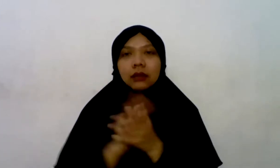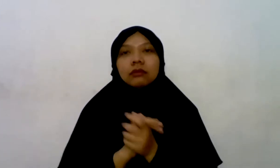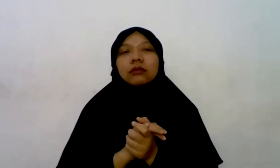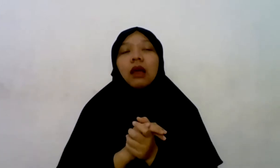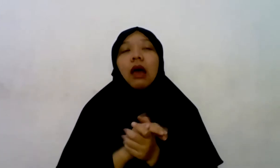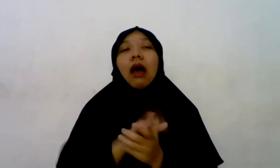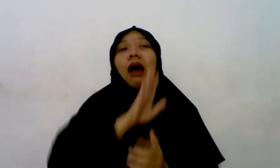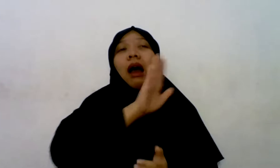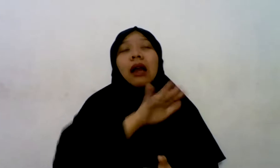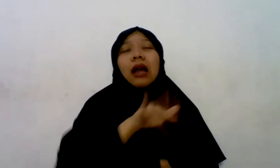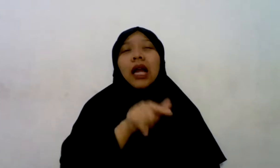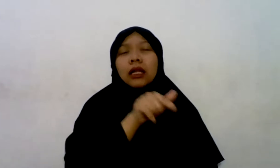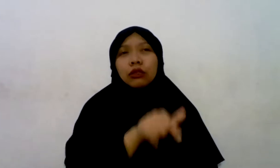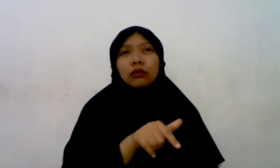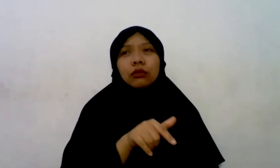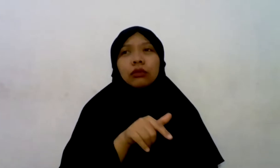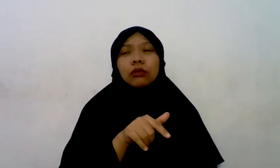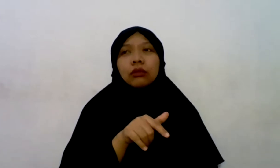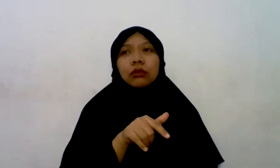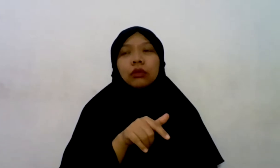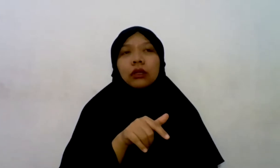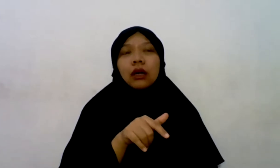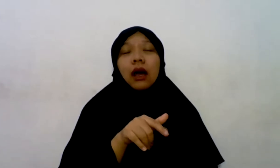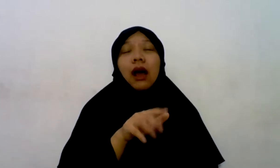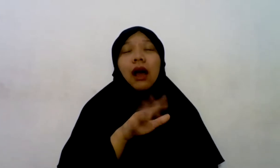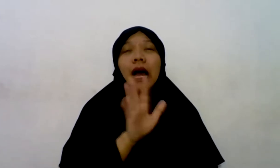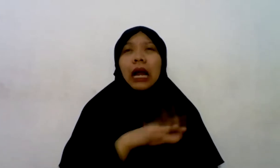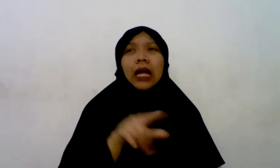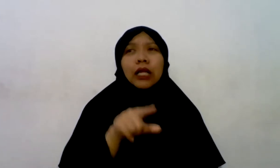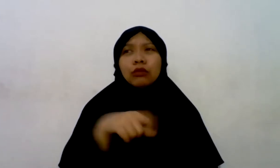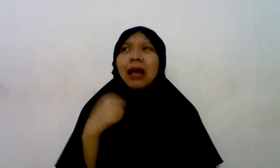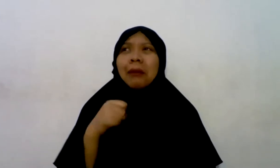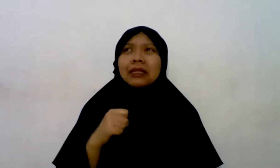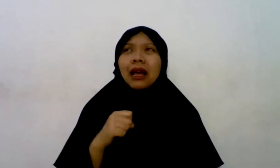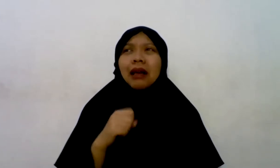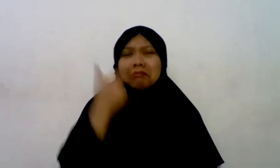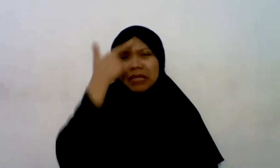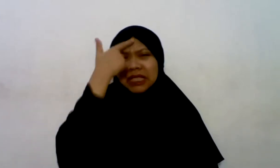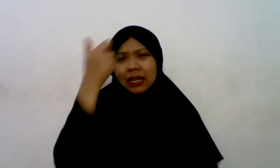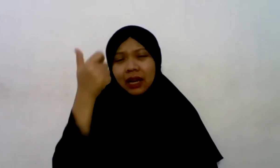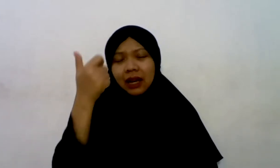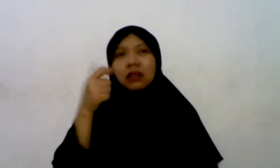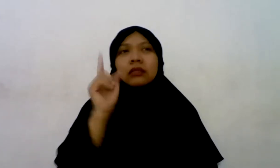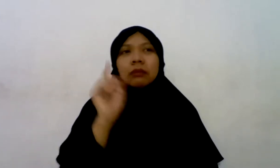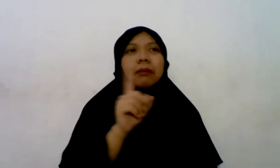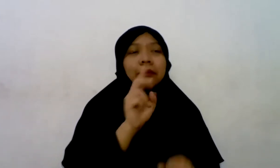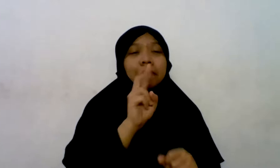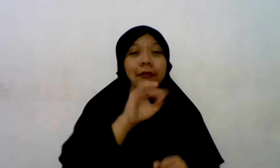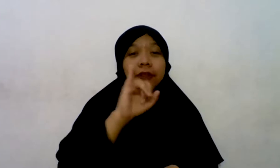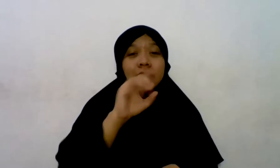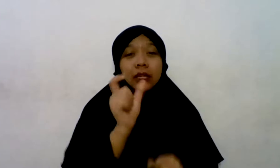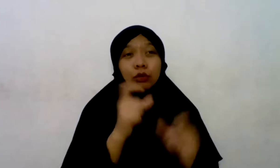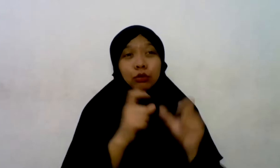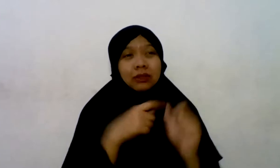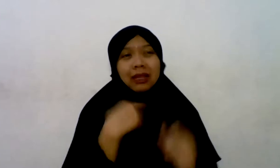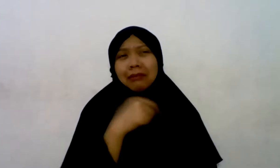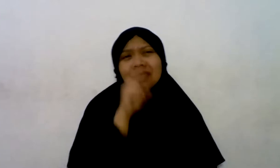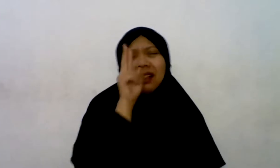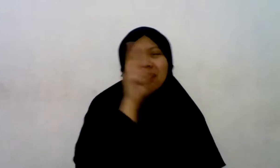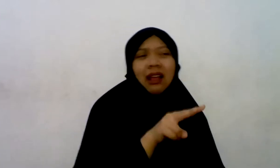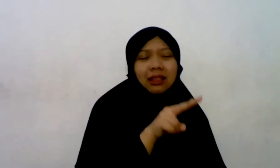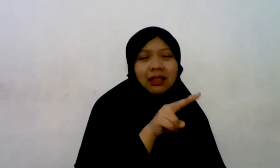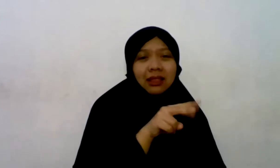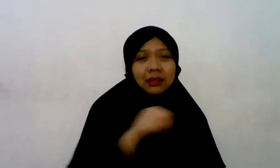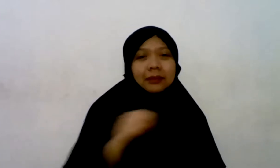they didn't believe what they didn't see because the virus they cannot see. But if I explain to my kids, you have to